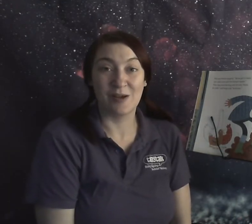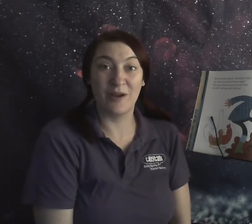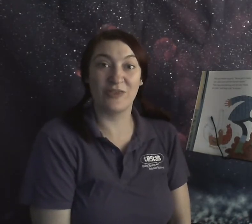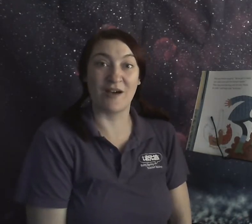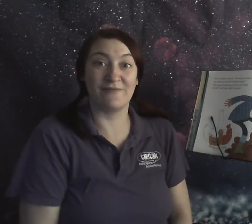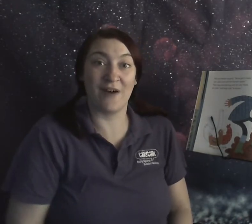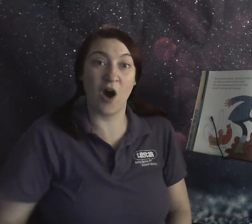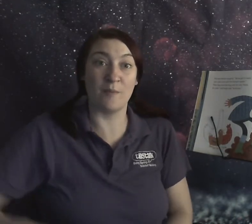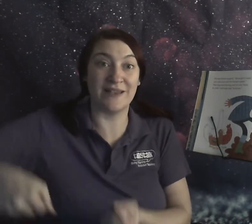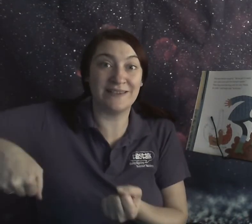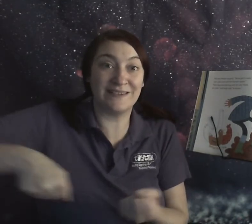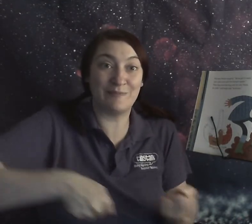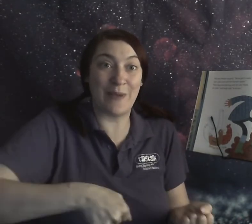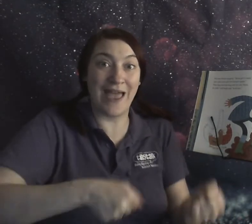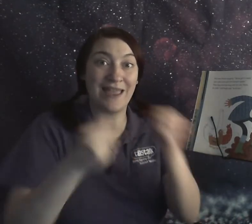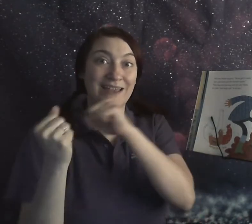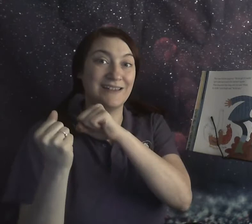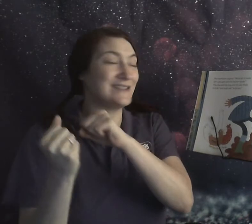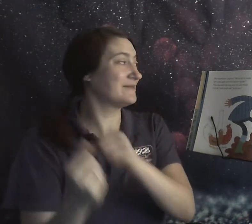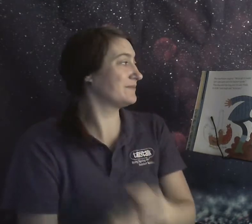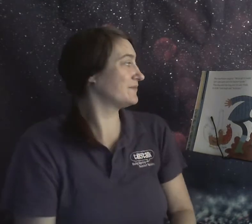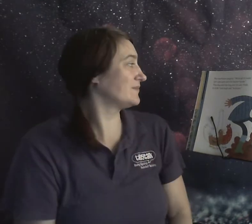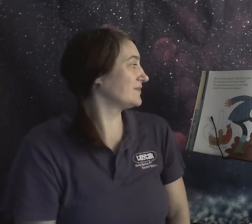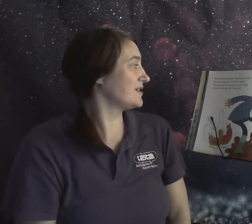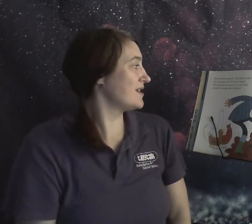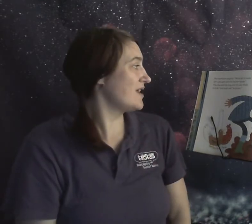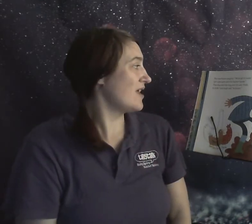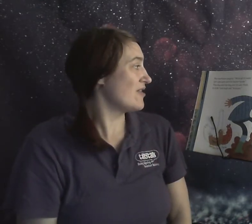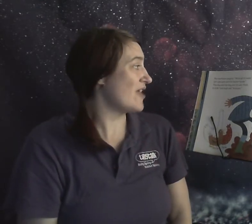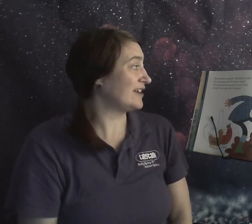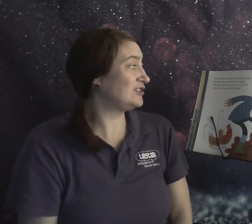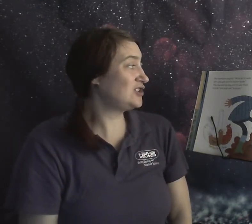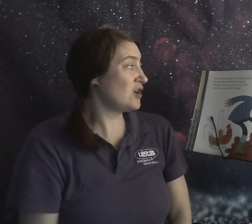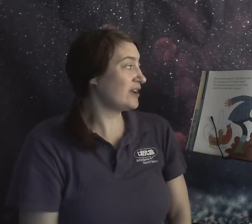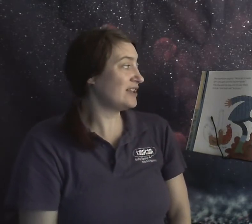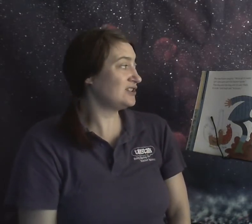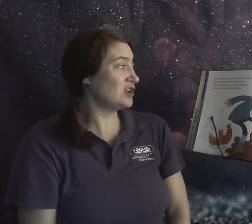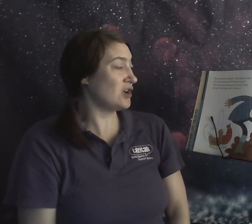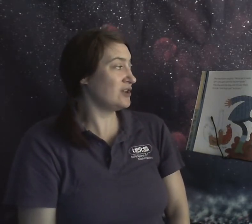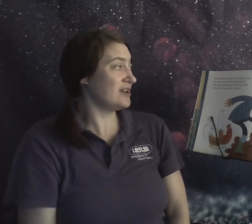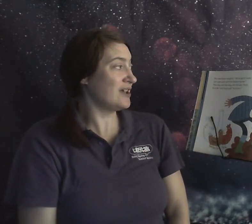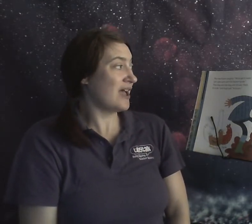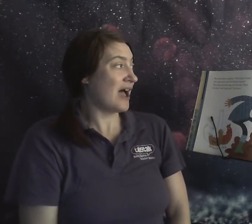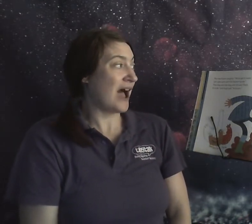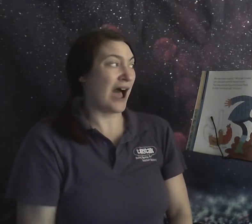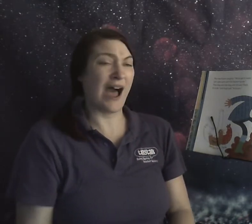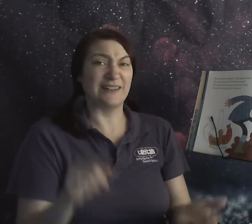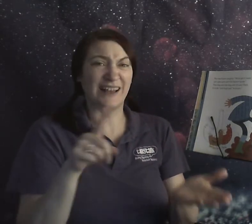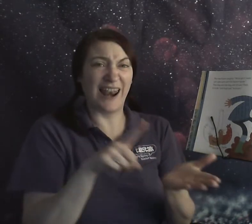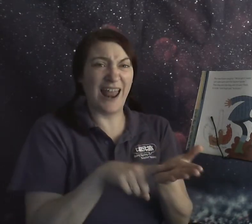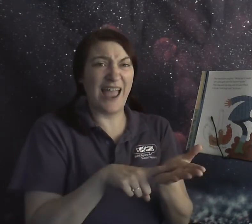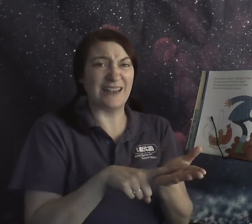the farmer's spade. They dug and dug, and Len